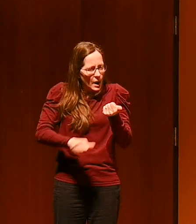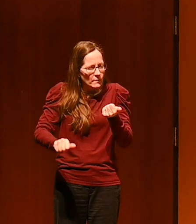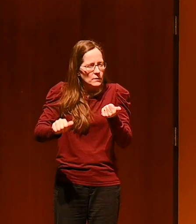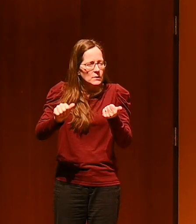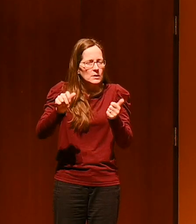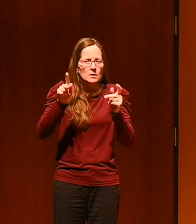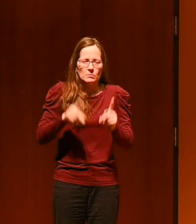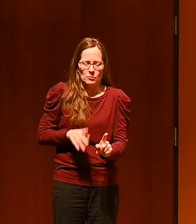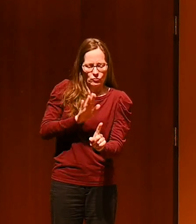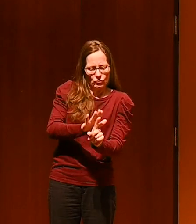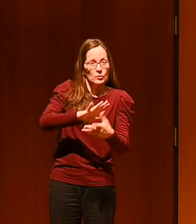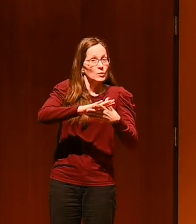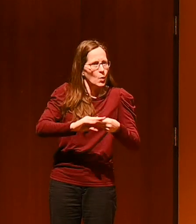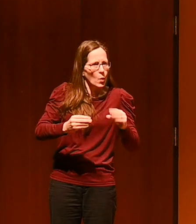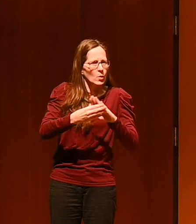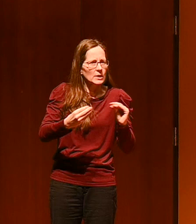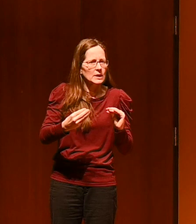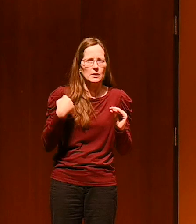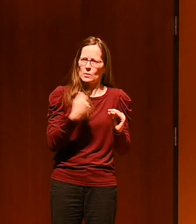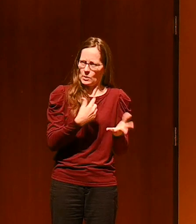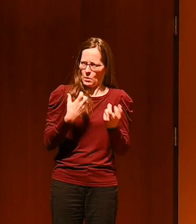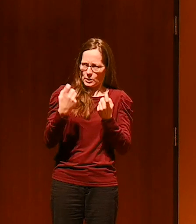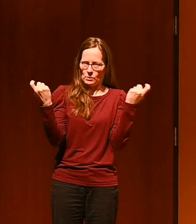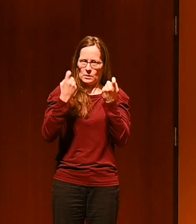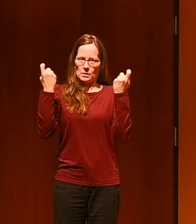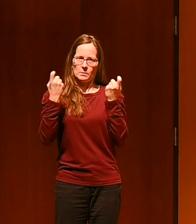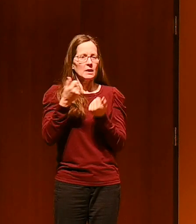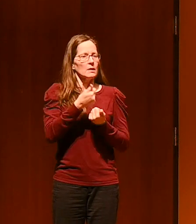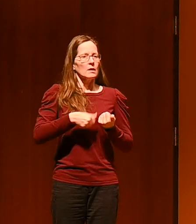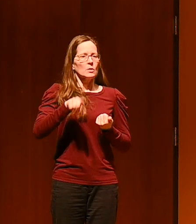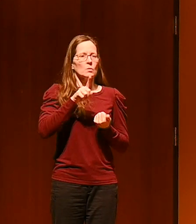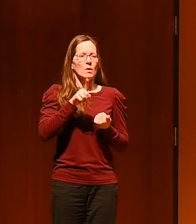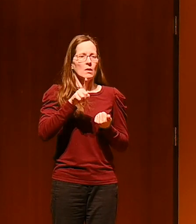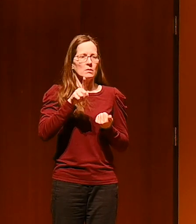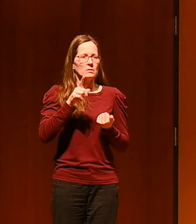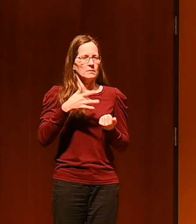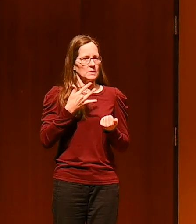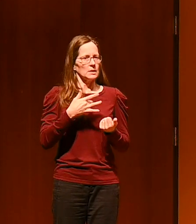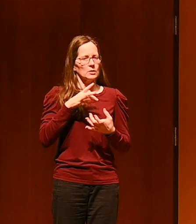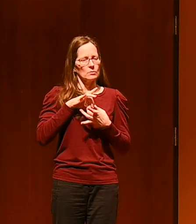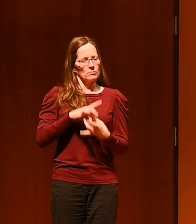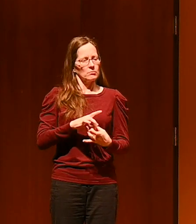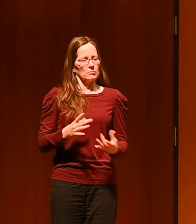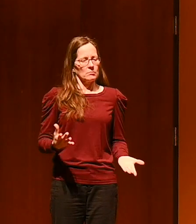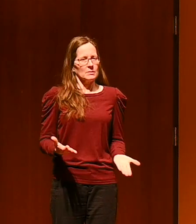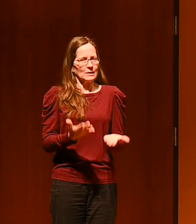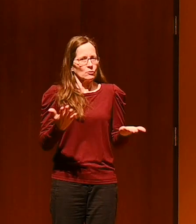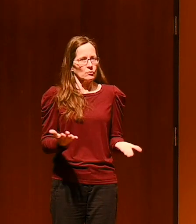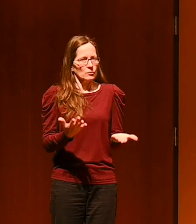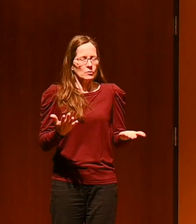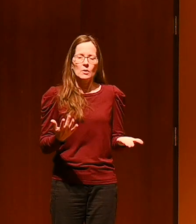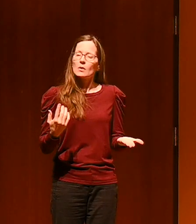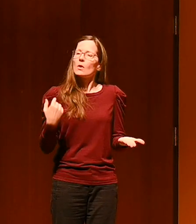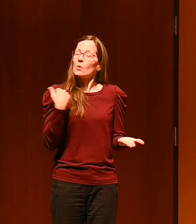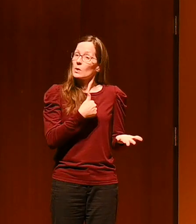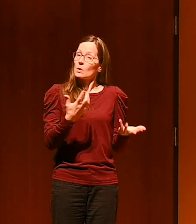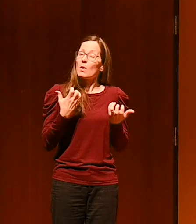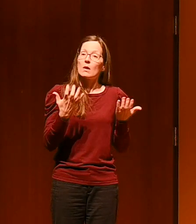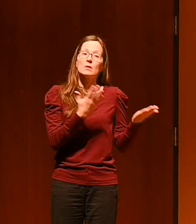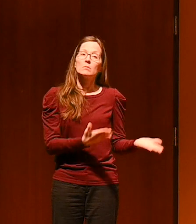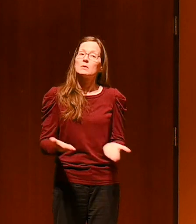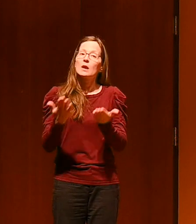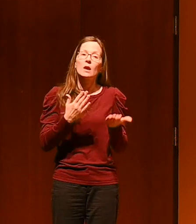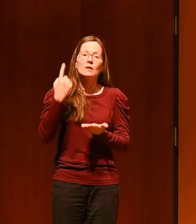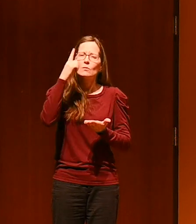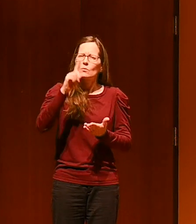is celebrated, and every person has a sense of belonging. This plan is an investment in the